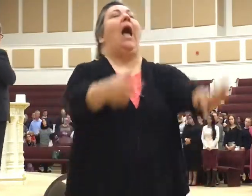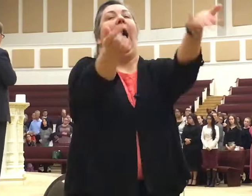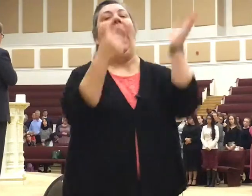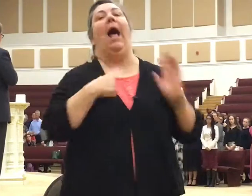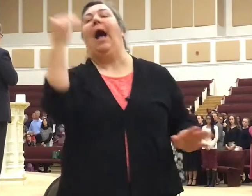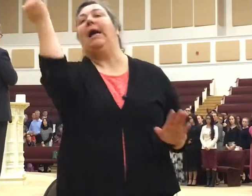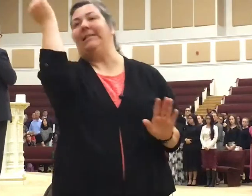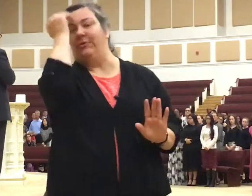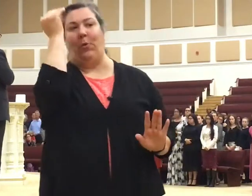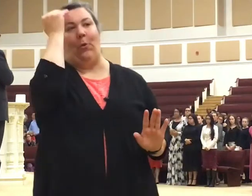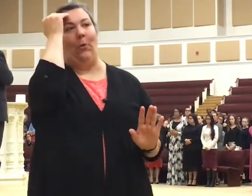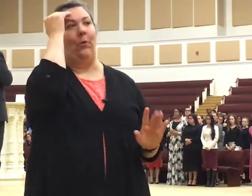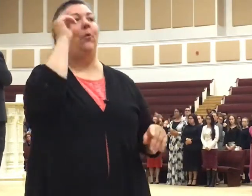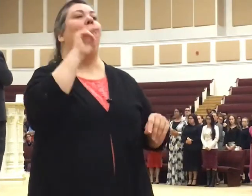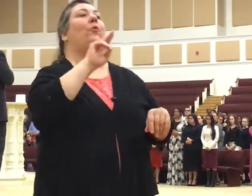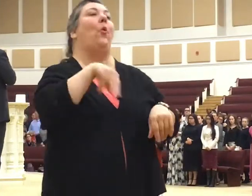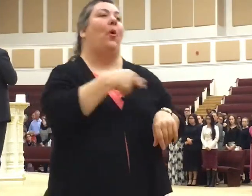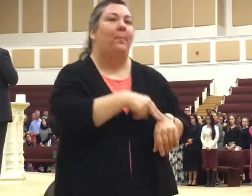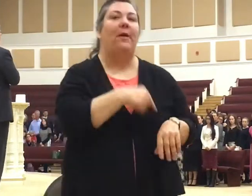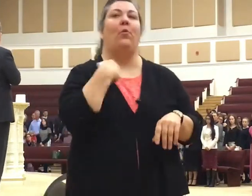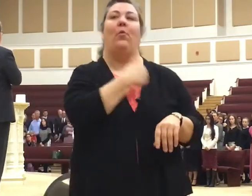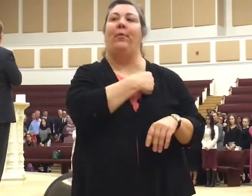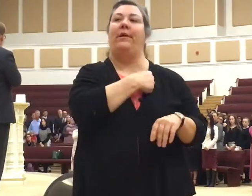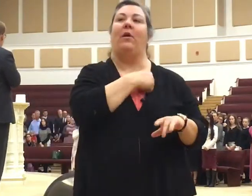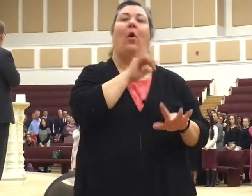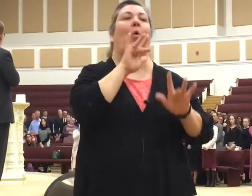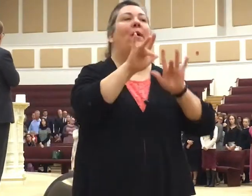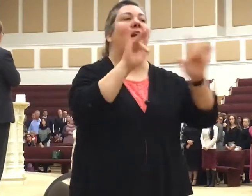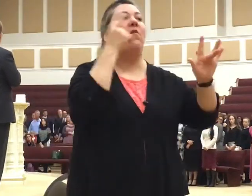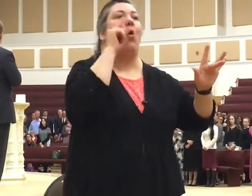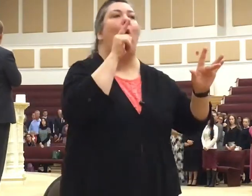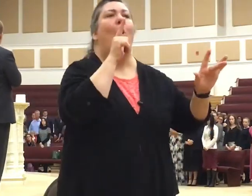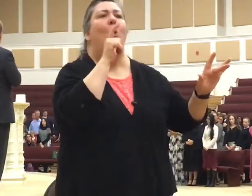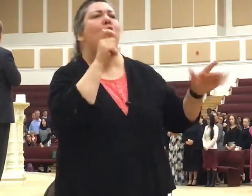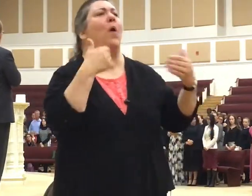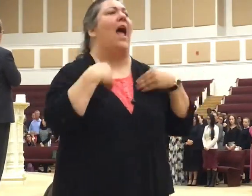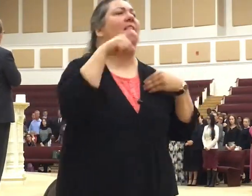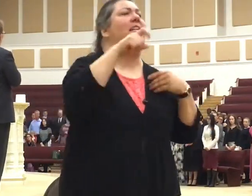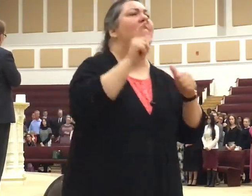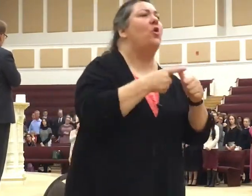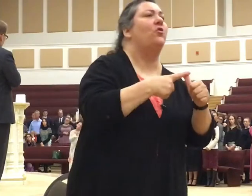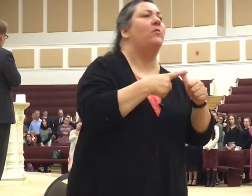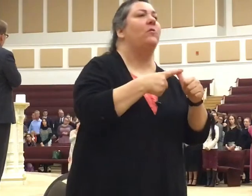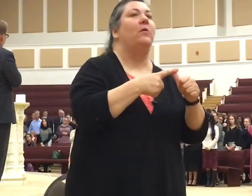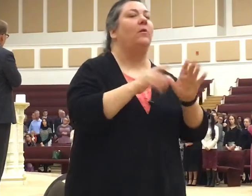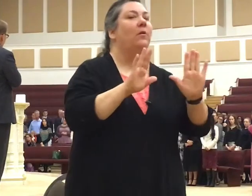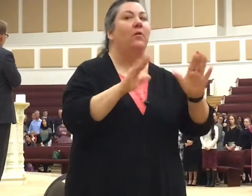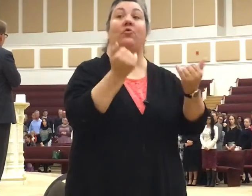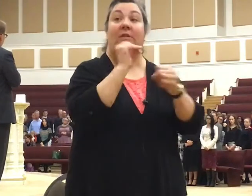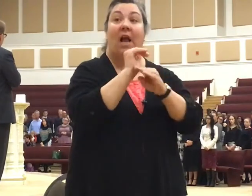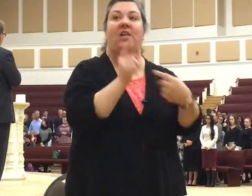I know we normally reach for those that have the need first. We're going to do the opposite